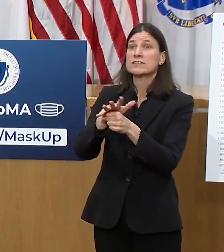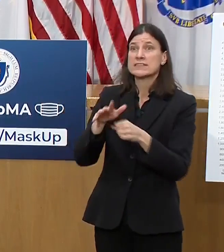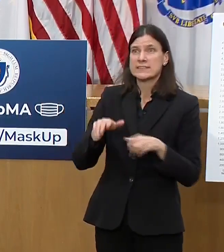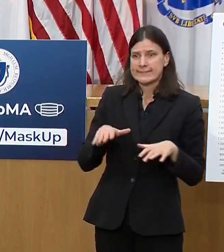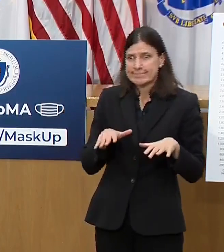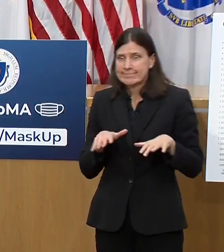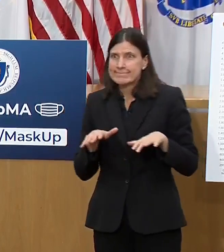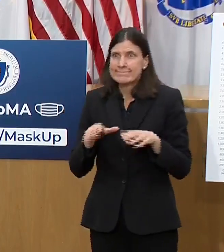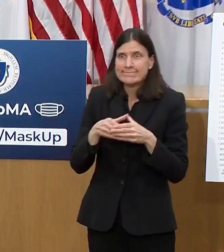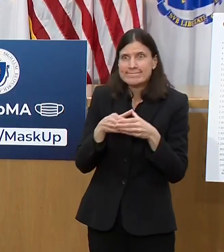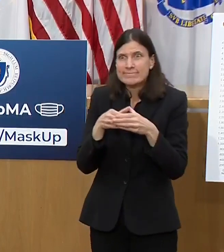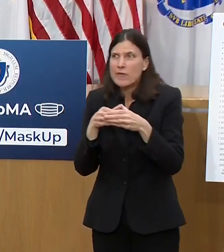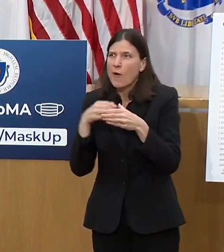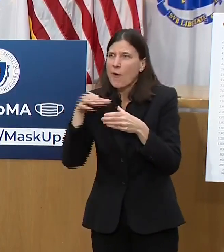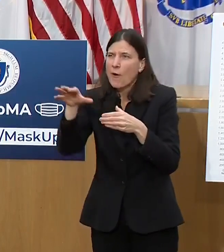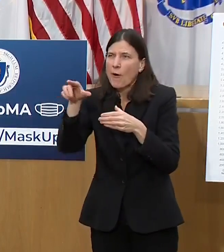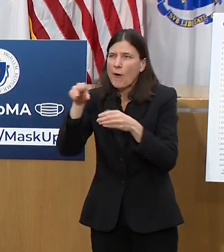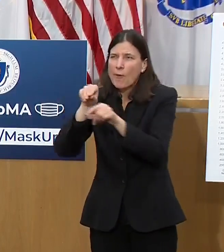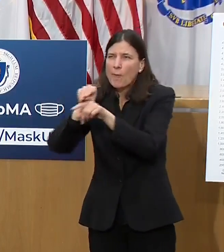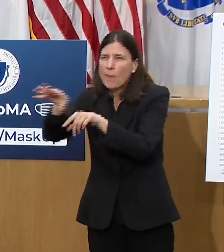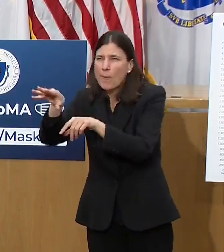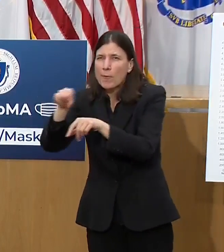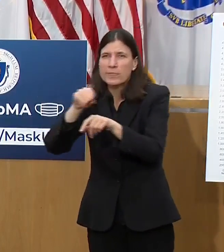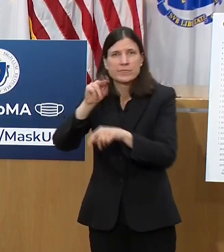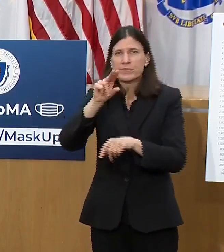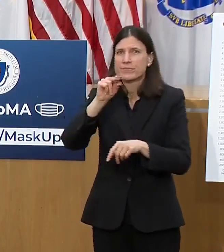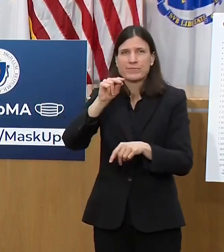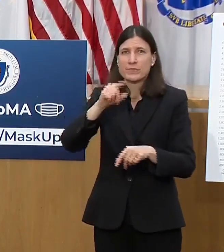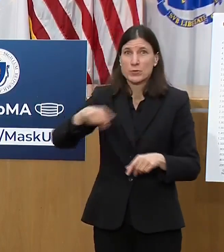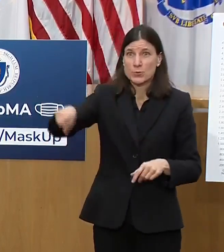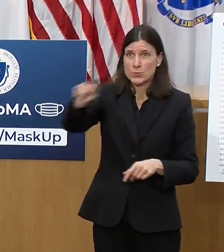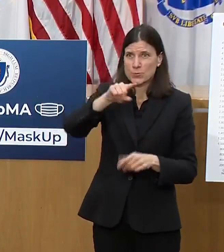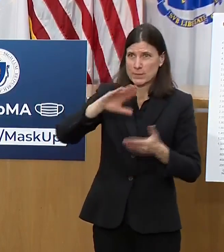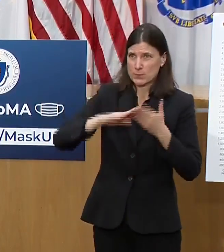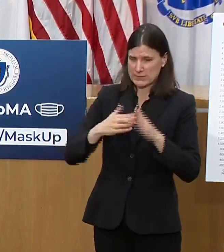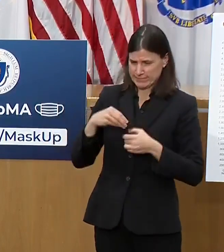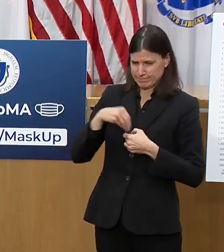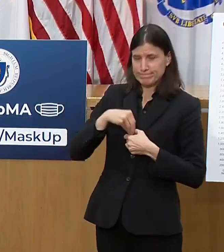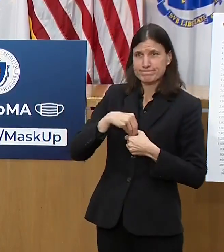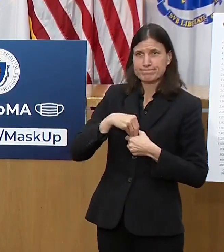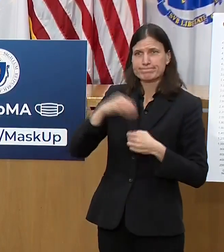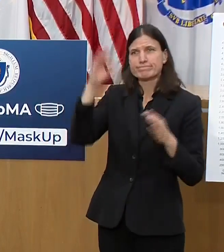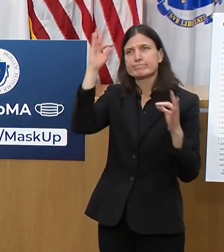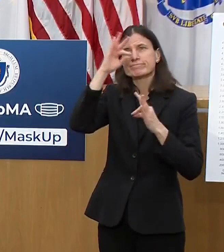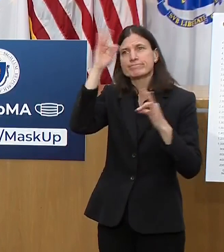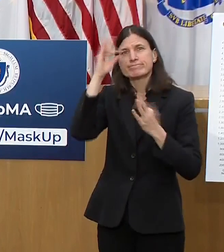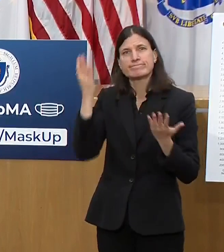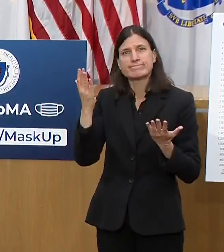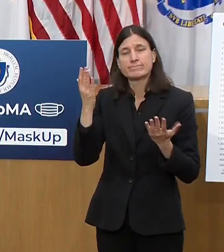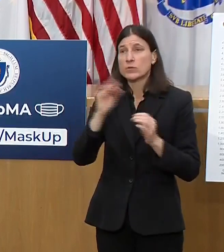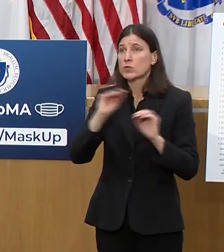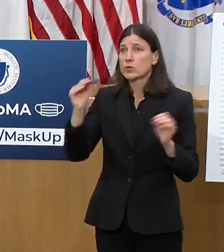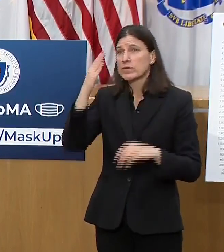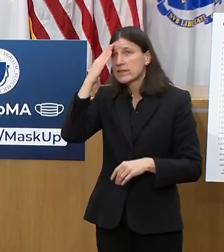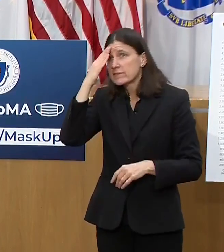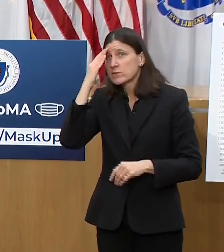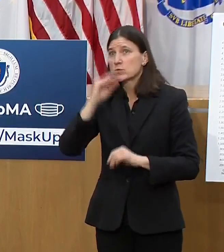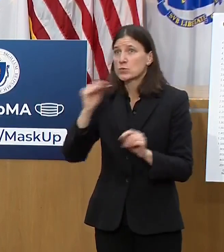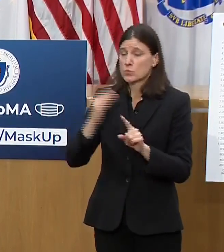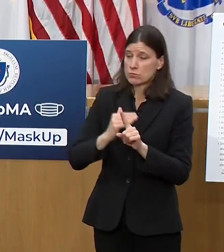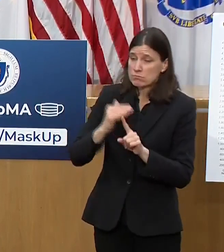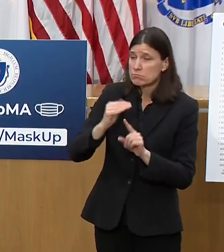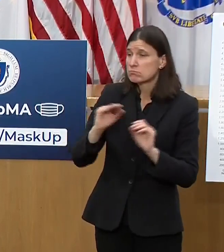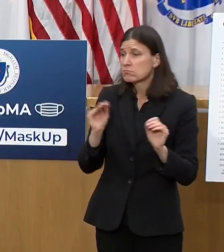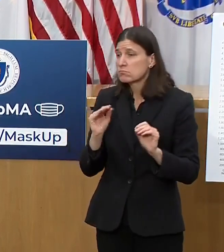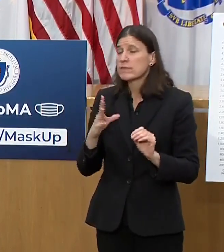are a carrier of the disease itself because they may not experience different symptoms. And that's why it's important to implement